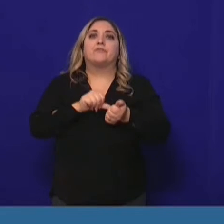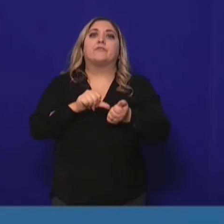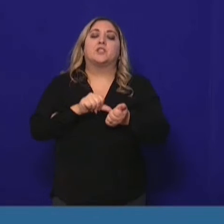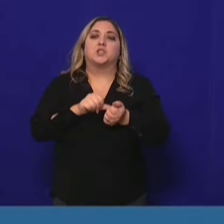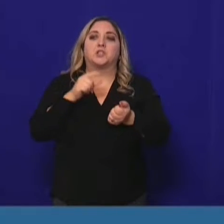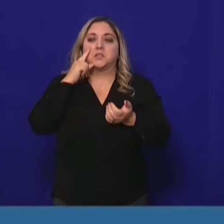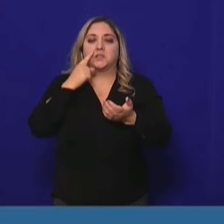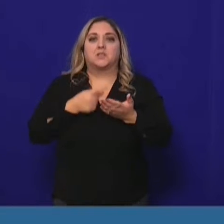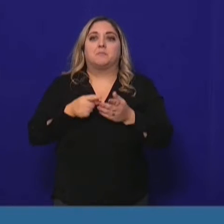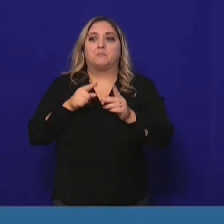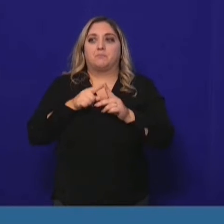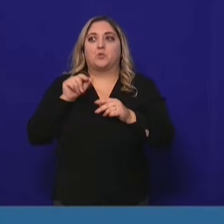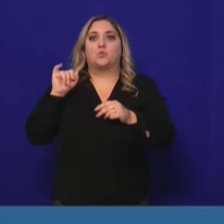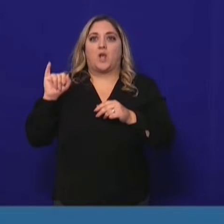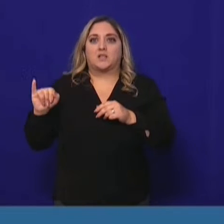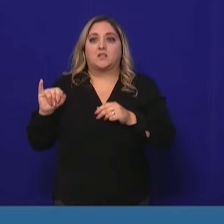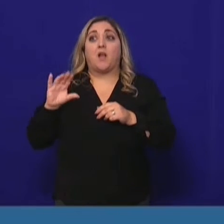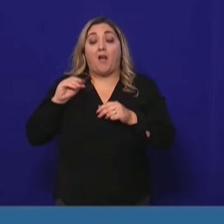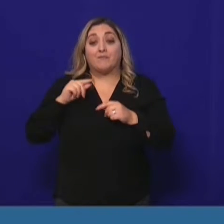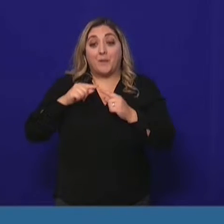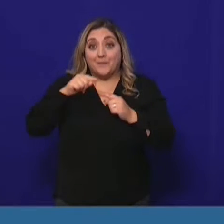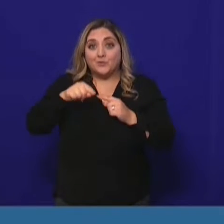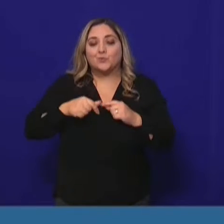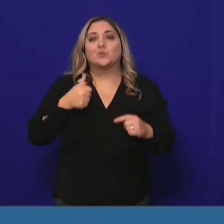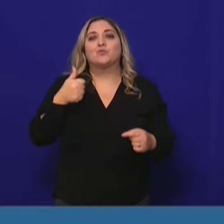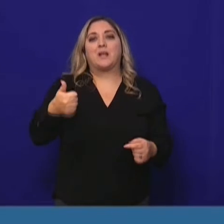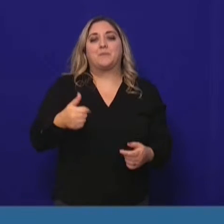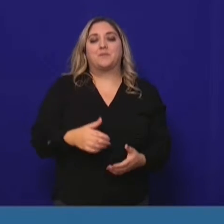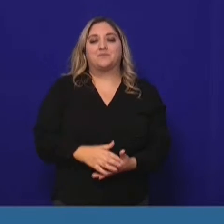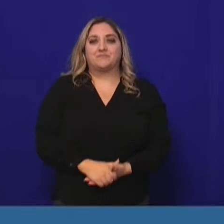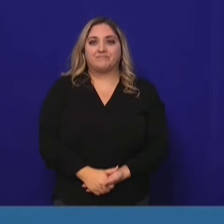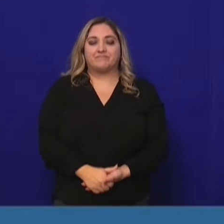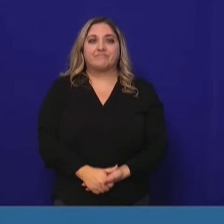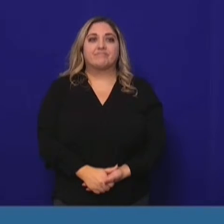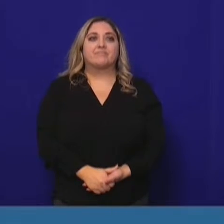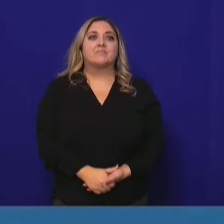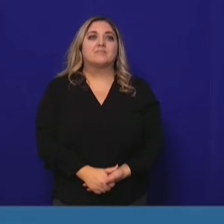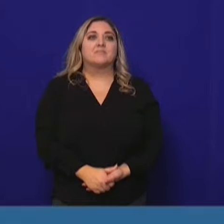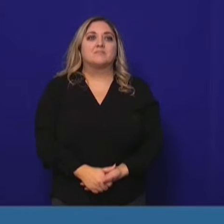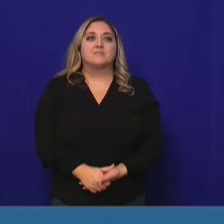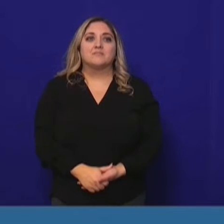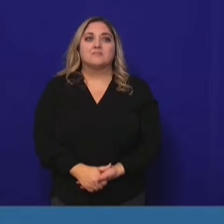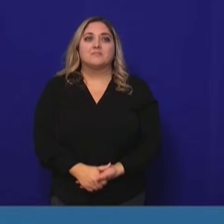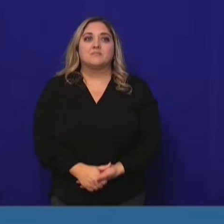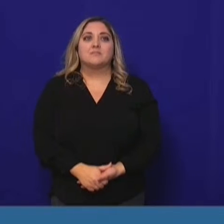meta tikkomperja l-numru ta' vaccines li jkunu qegħdin jingħataw.